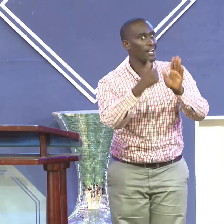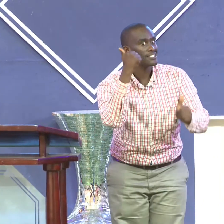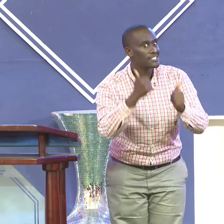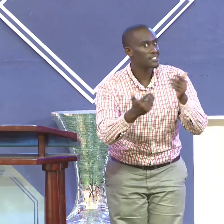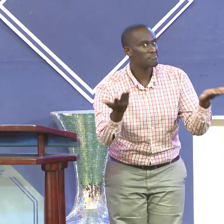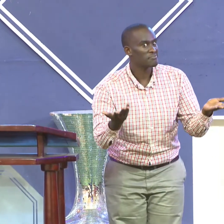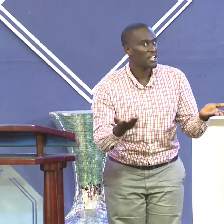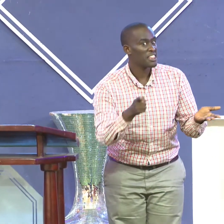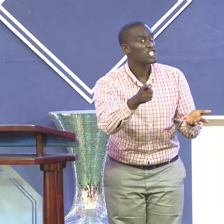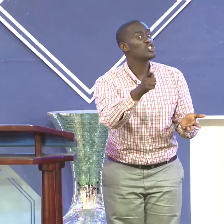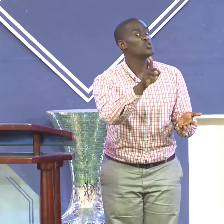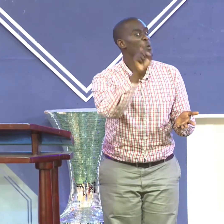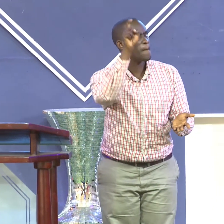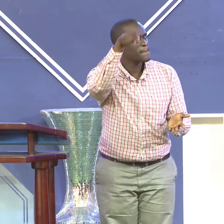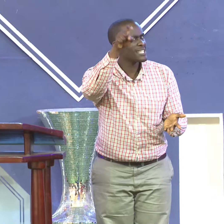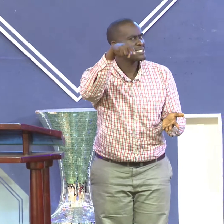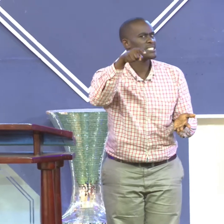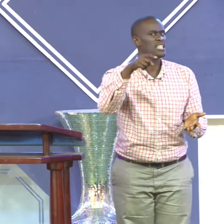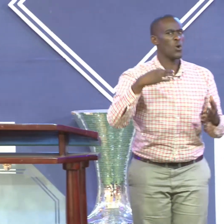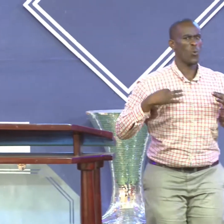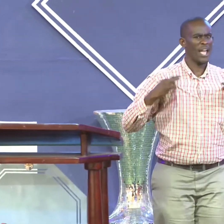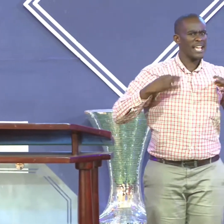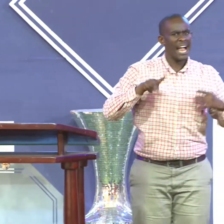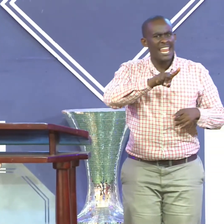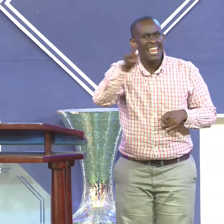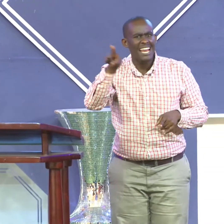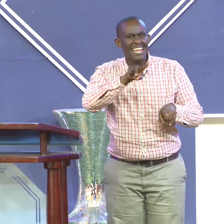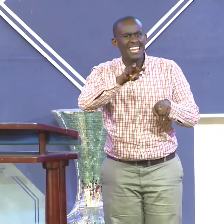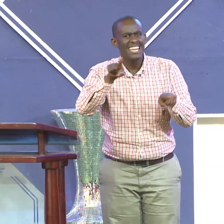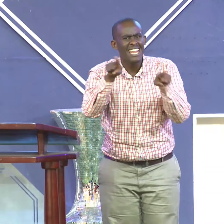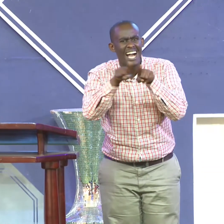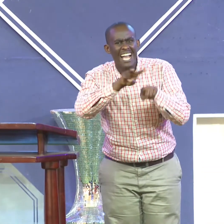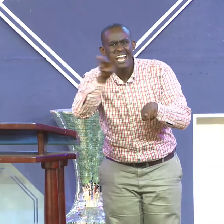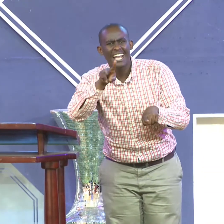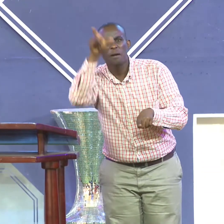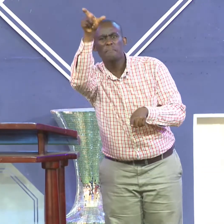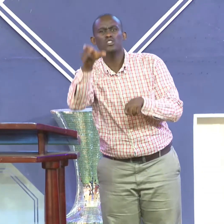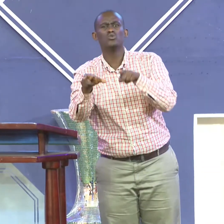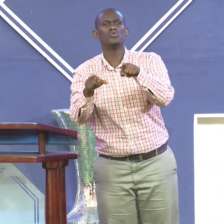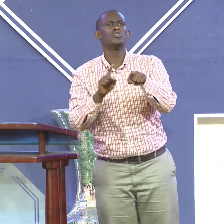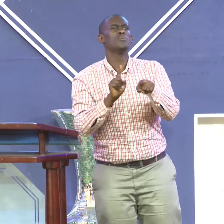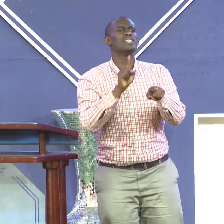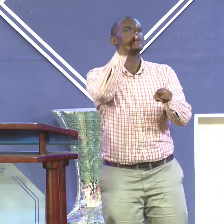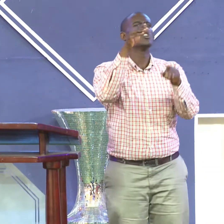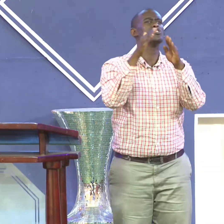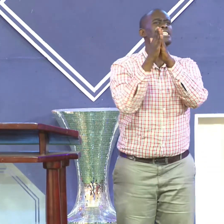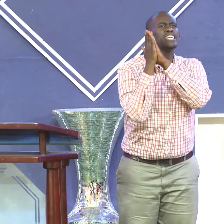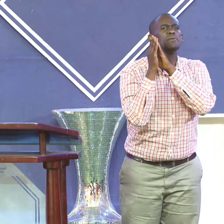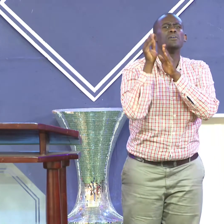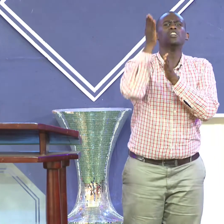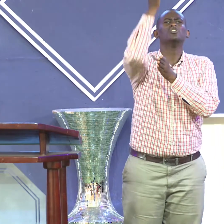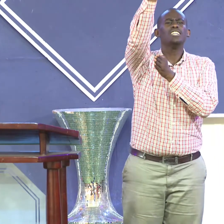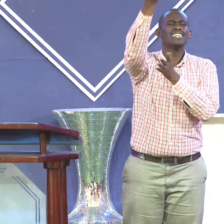shows you that you have to dress like so and so, and you must sleep in this kind